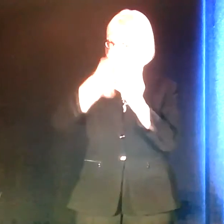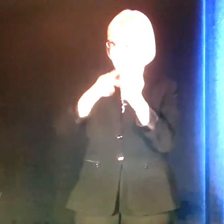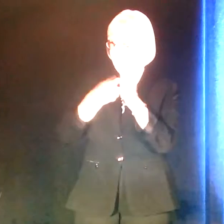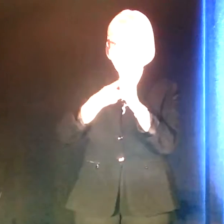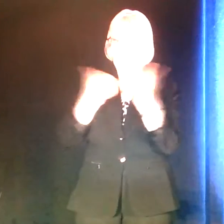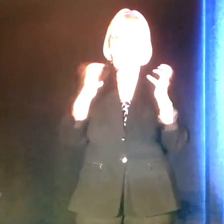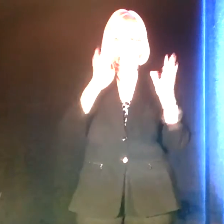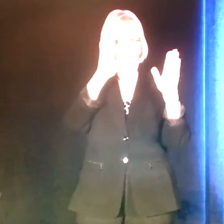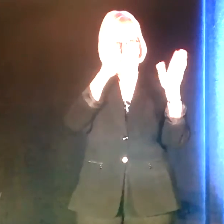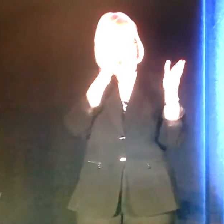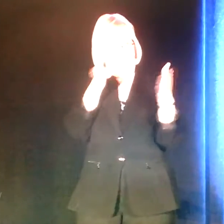meaning both of them for us,